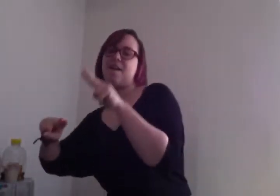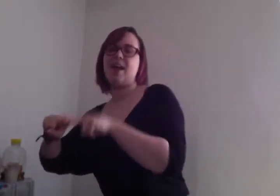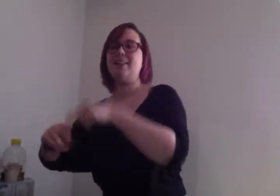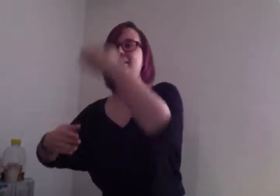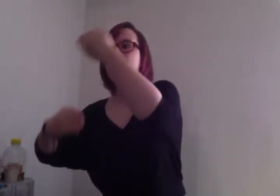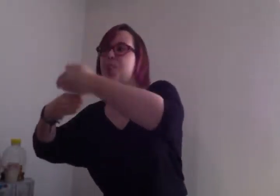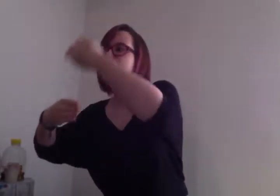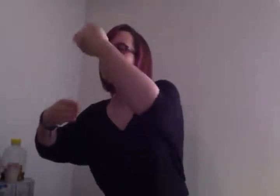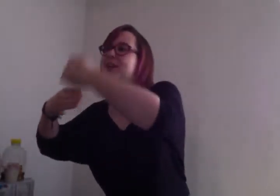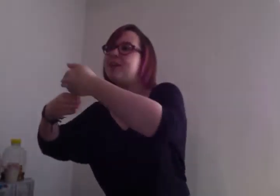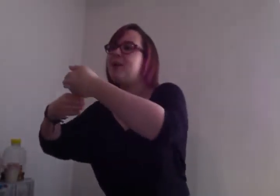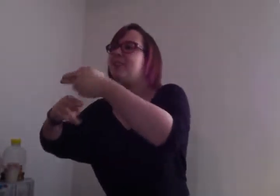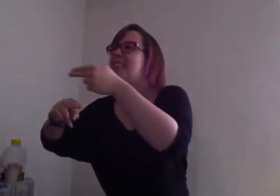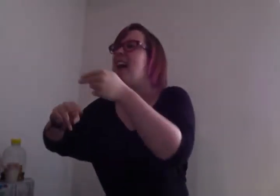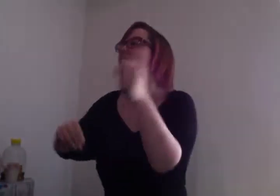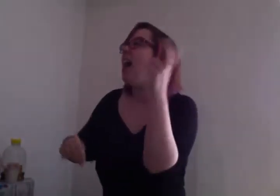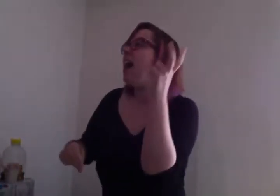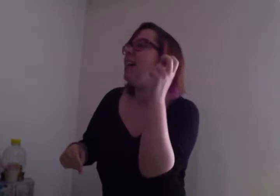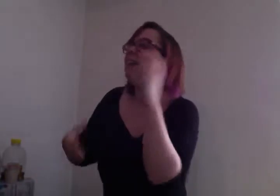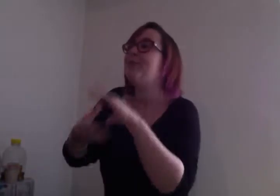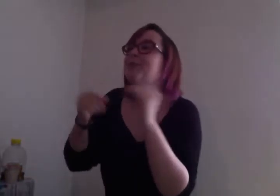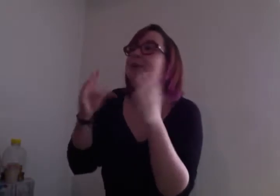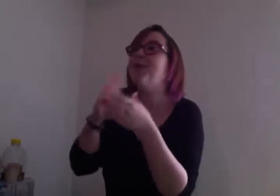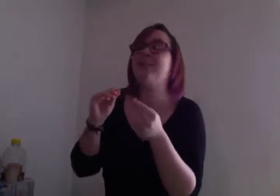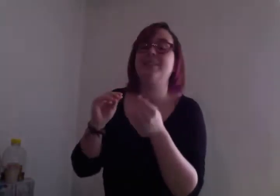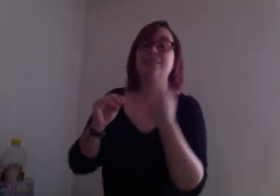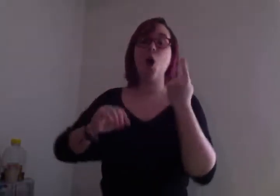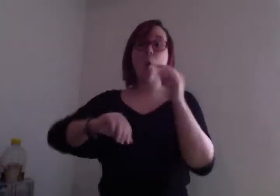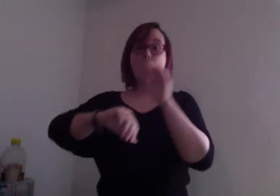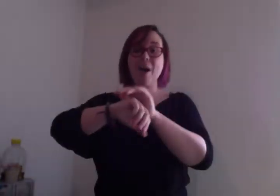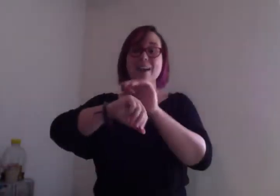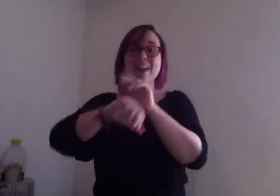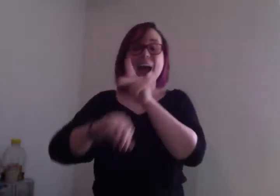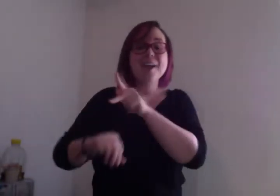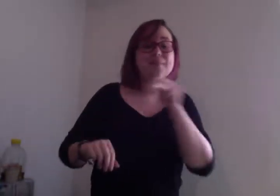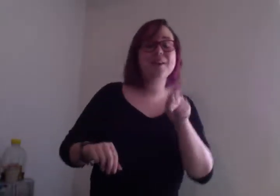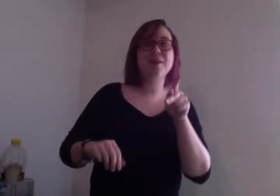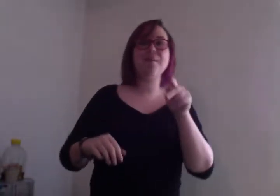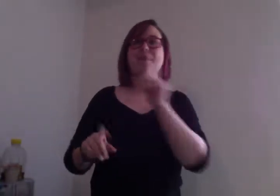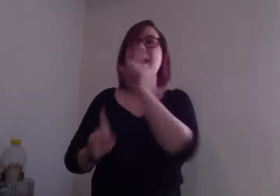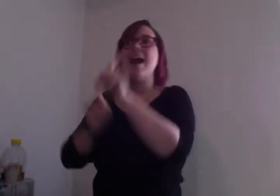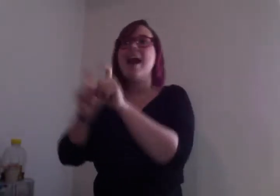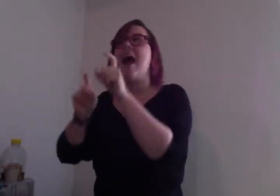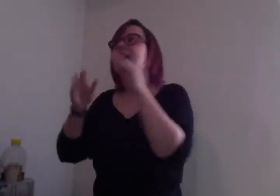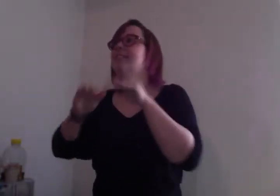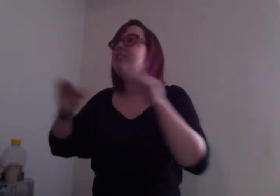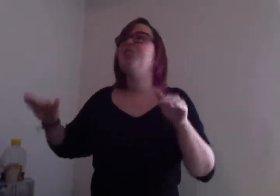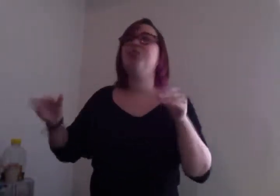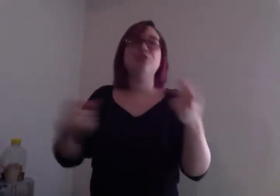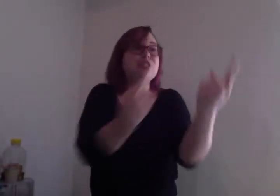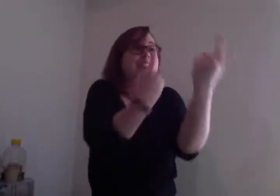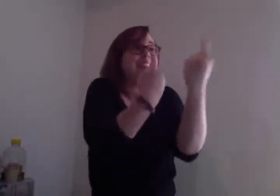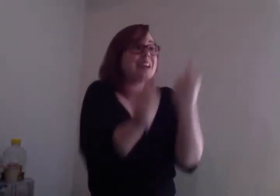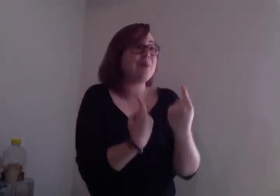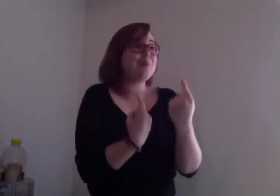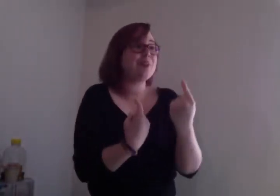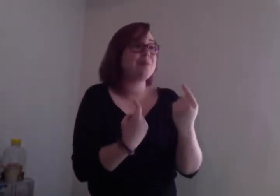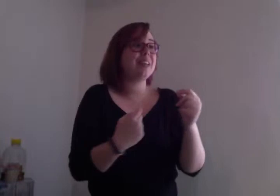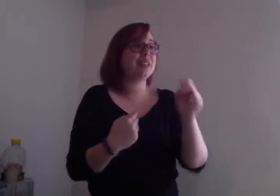children to come with him to the Neverland. Wendy was delighted, and Peter taught them how to fly. It was easy